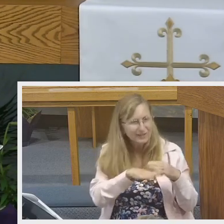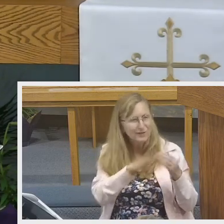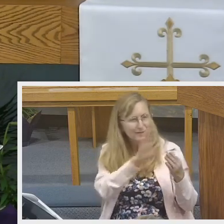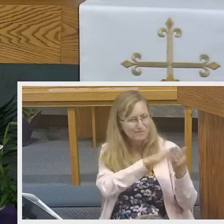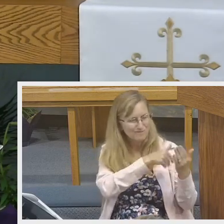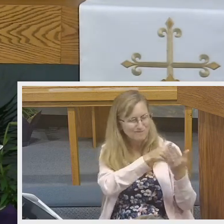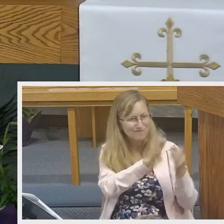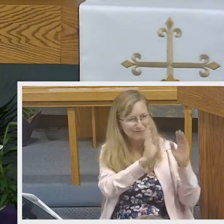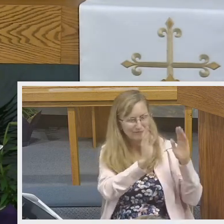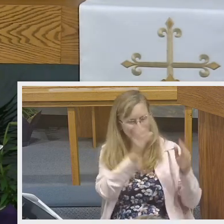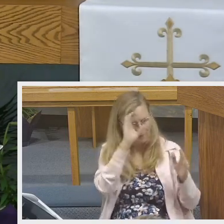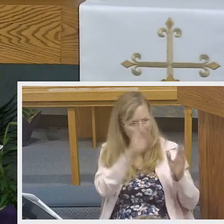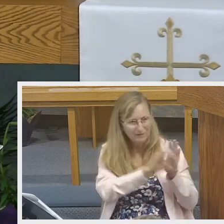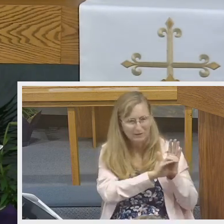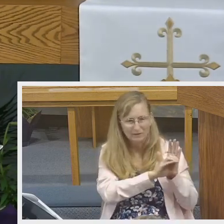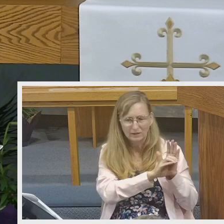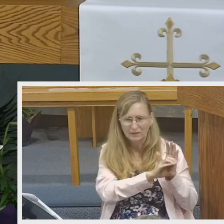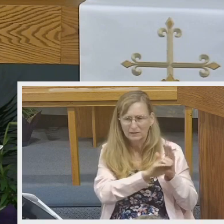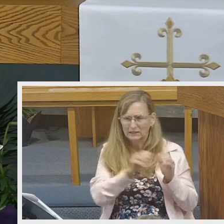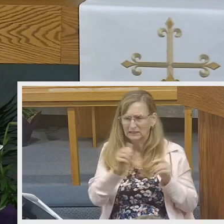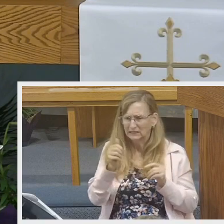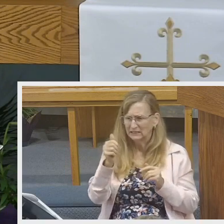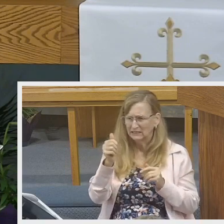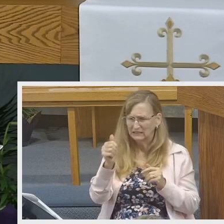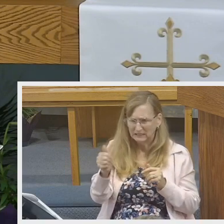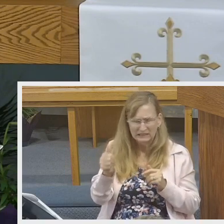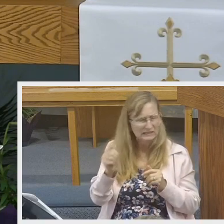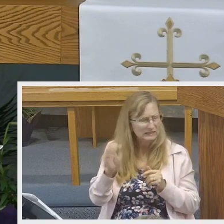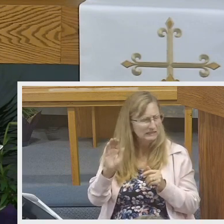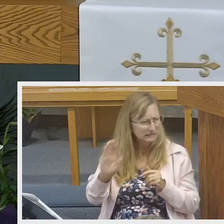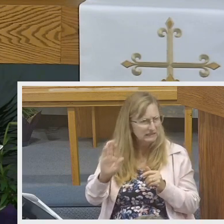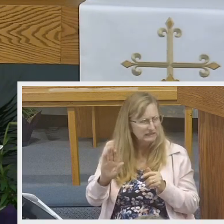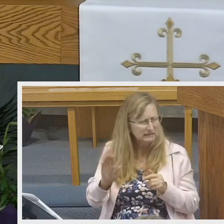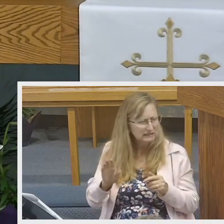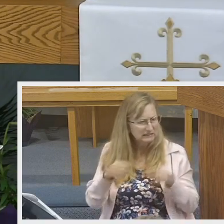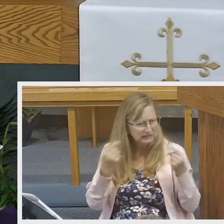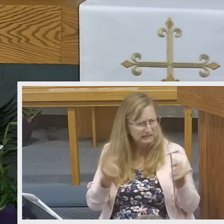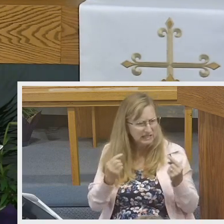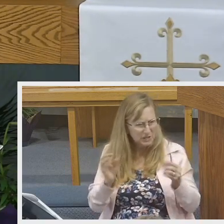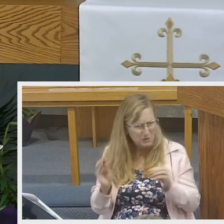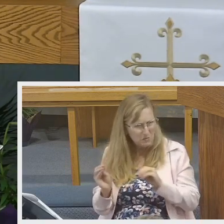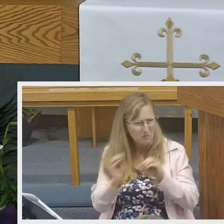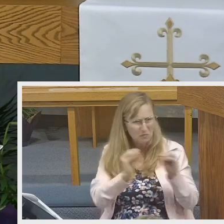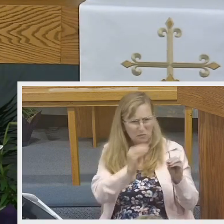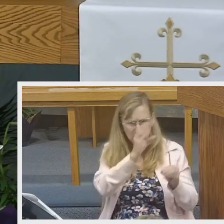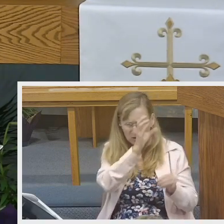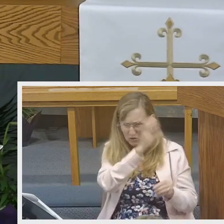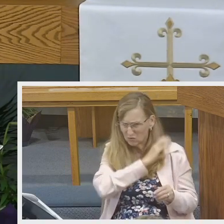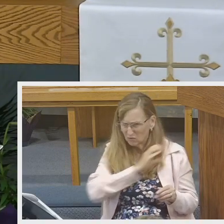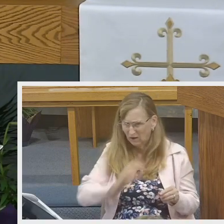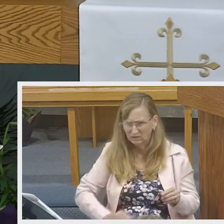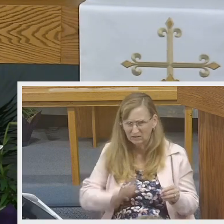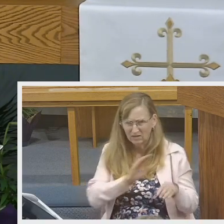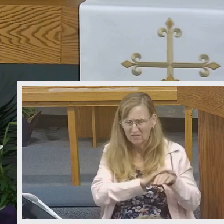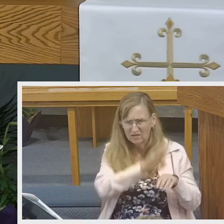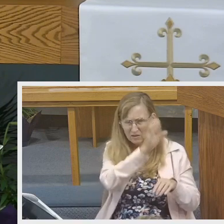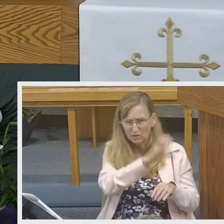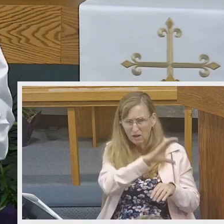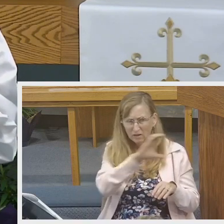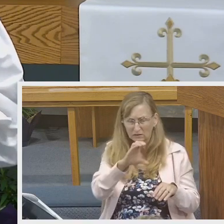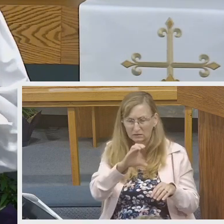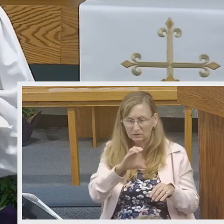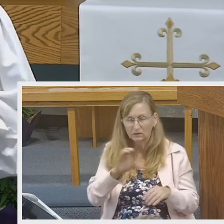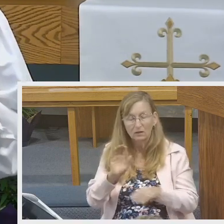confessing that he too, and it was his sins that helped to put Christ on that cross. In the movie The Passion